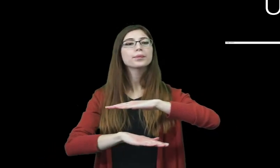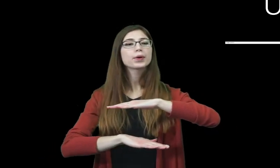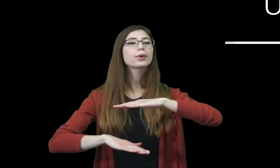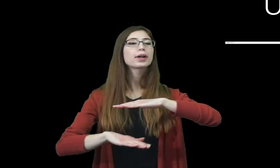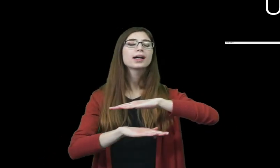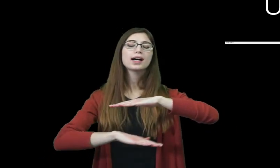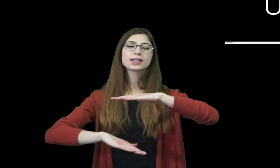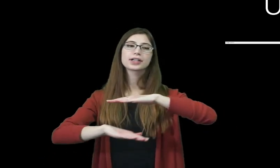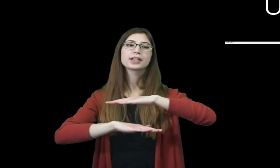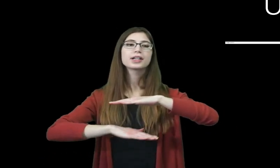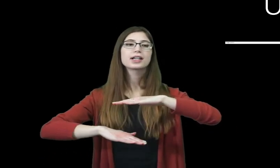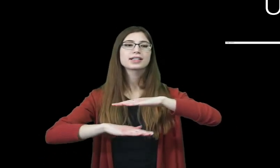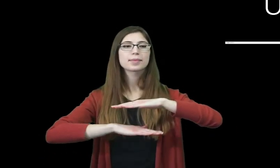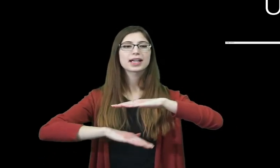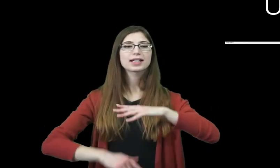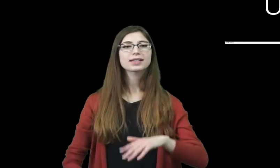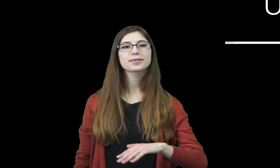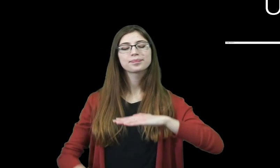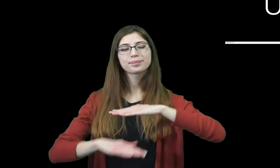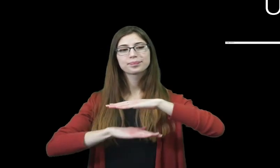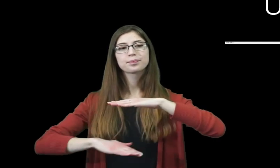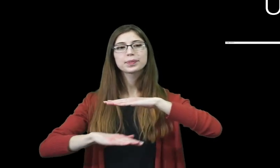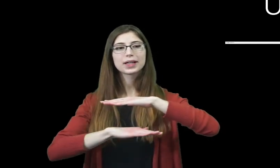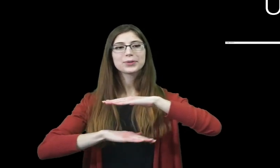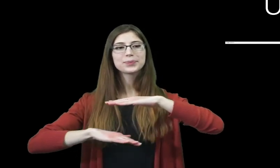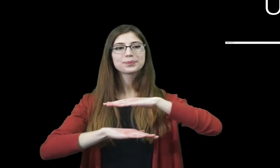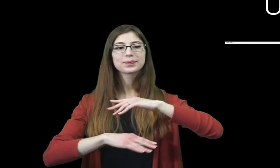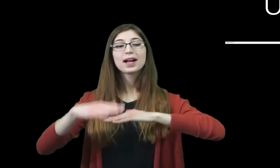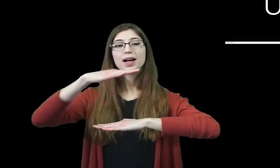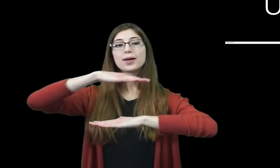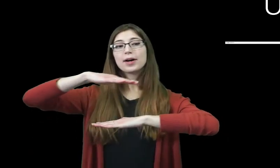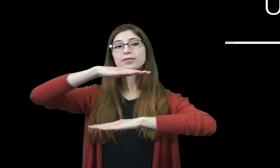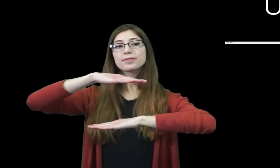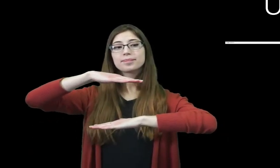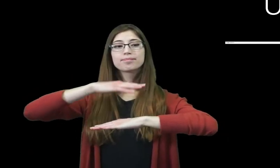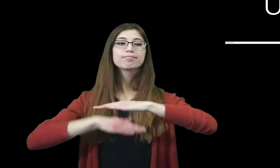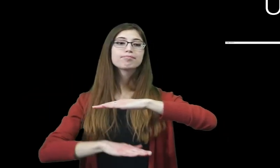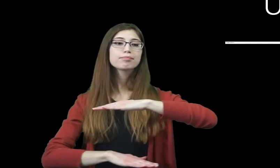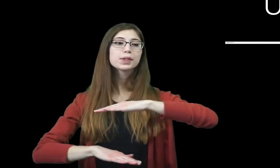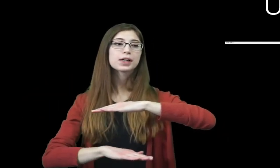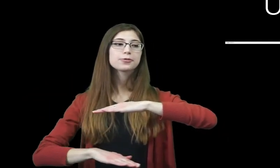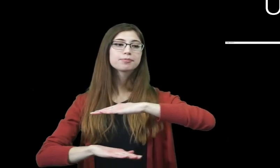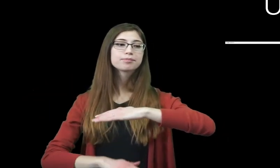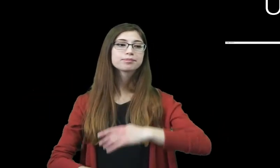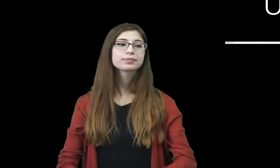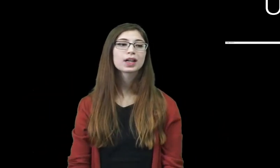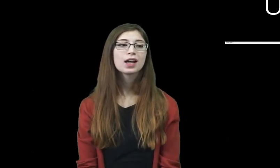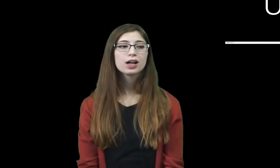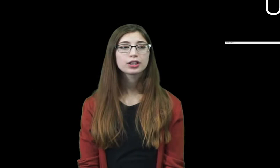or under your non-dominant hand. Below. Above. Below.